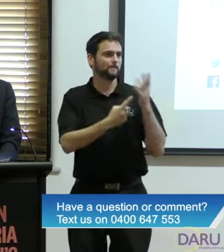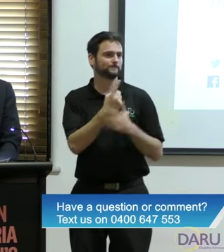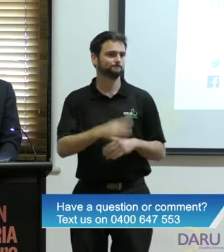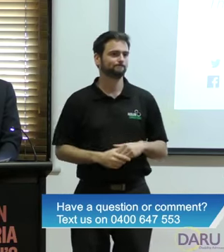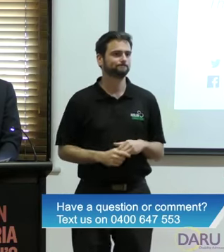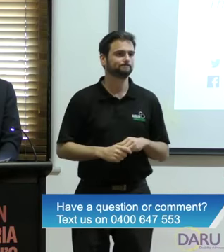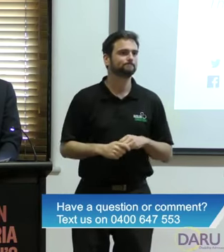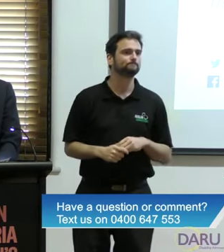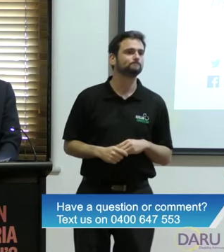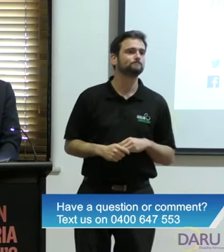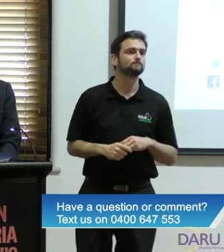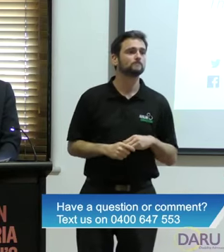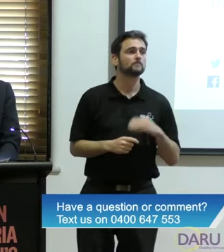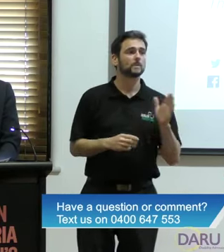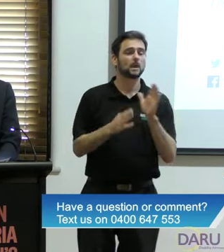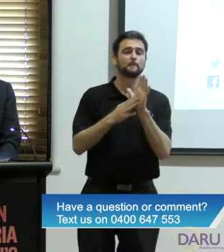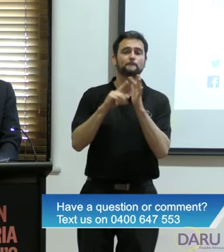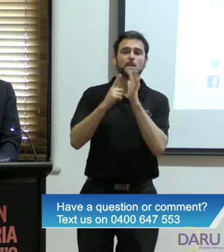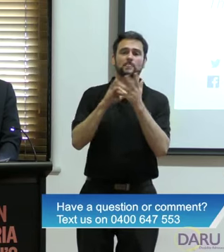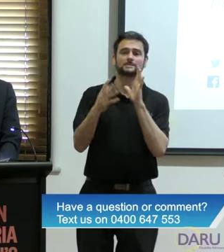Any other questions?